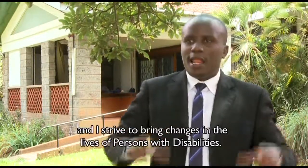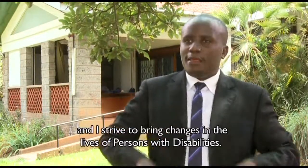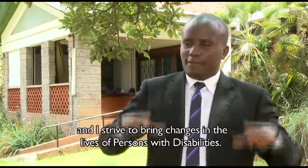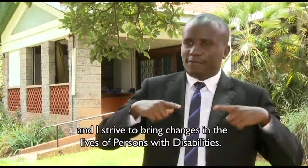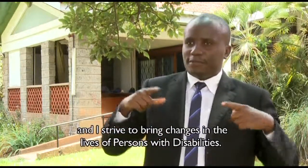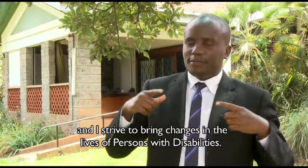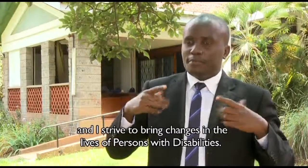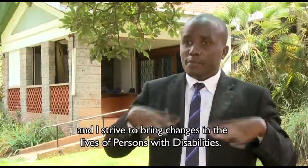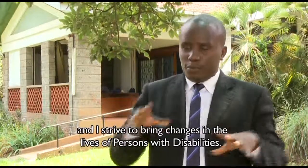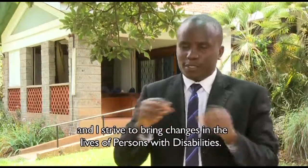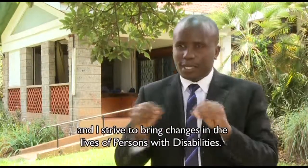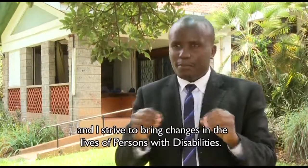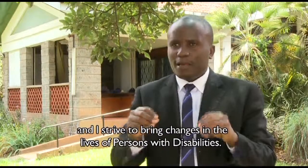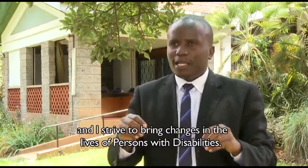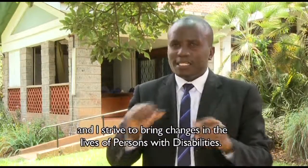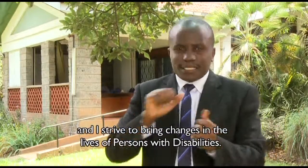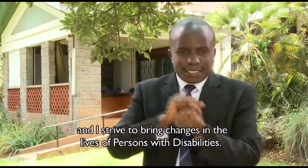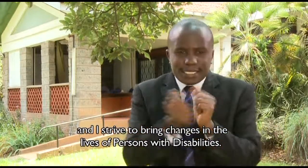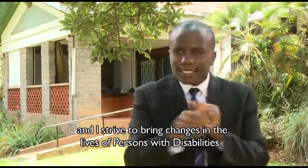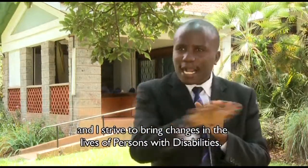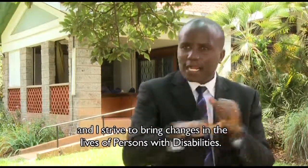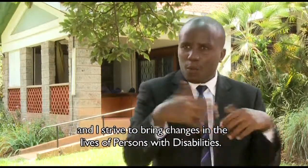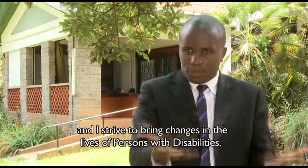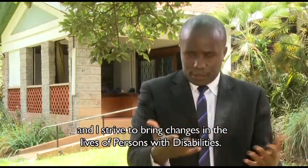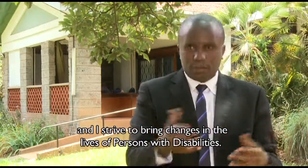and I strive to bring changes in the lives of persons with disabilities.